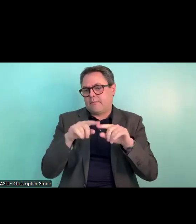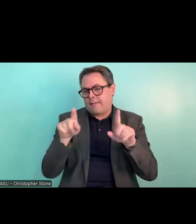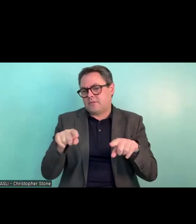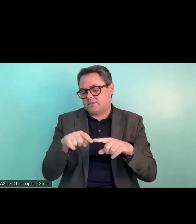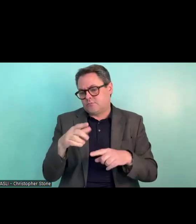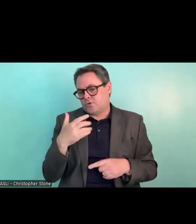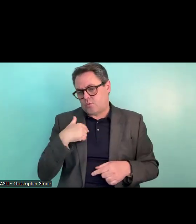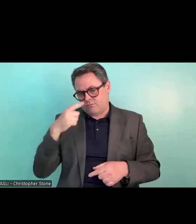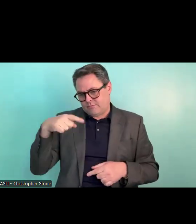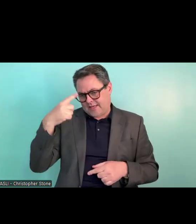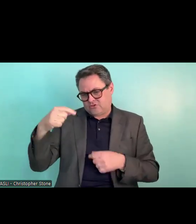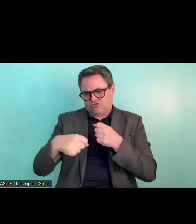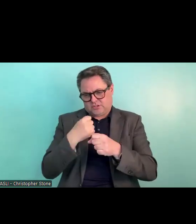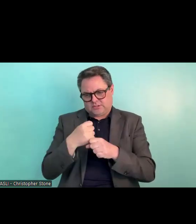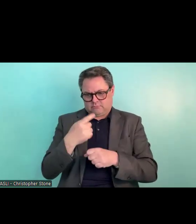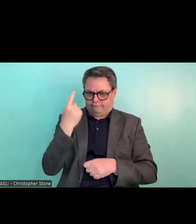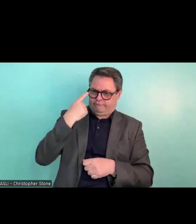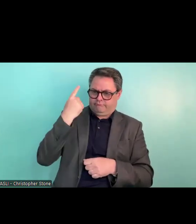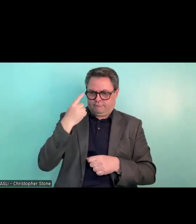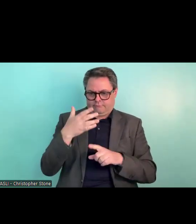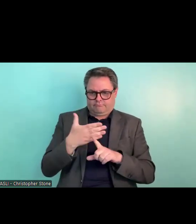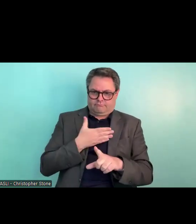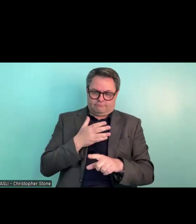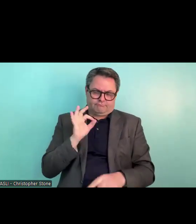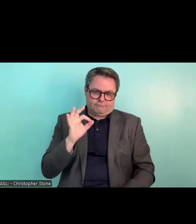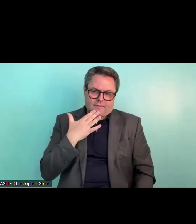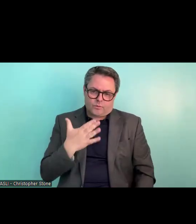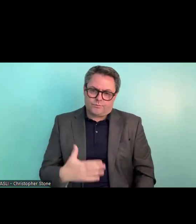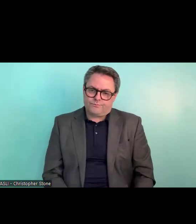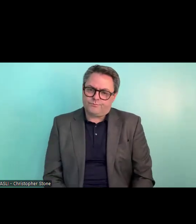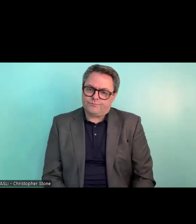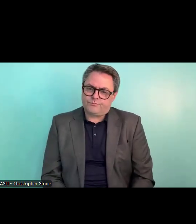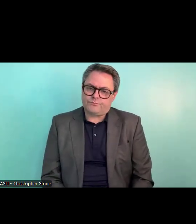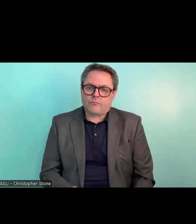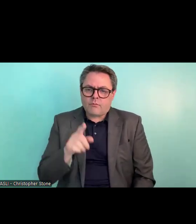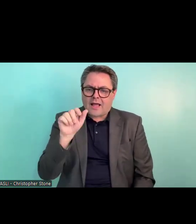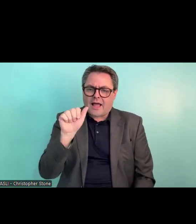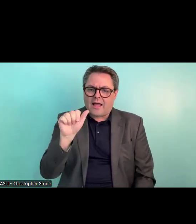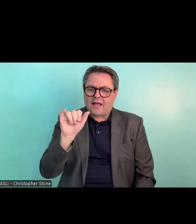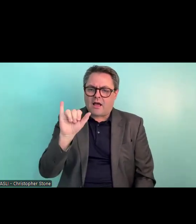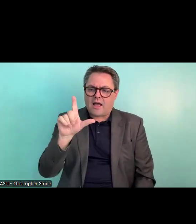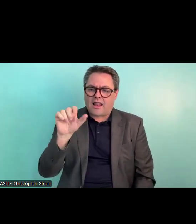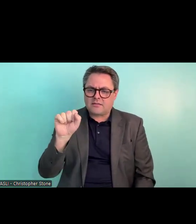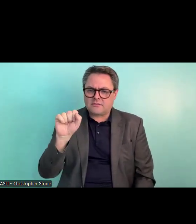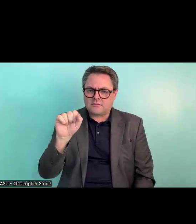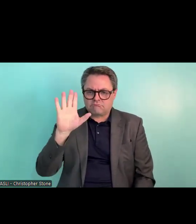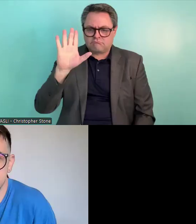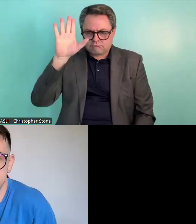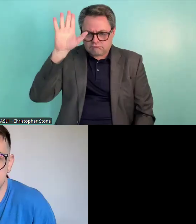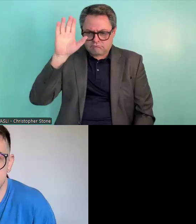we were running a little bit late this year in terms of sending out the paperwork, and we will endeavour that next year things are sent out in a more timely